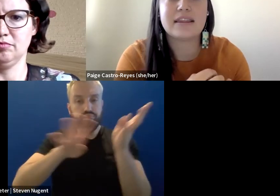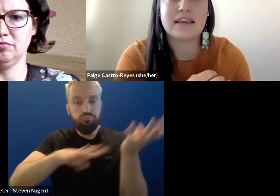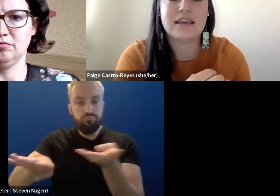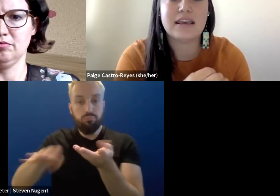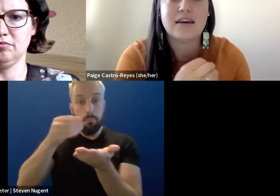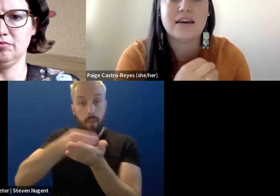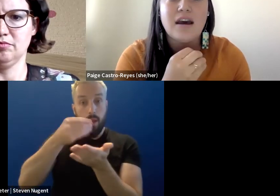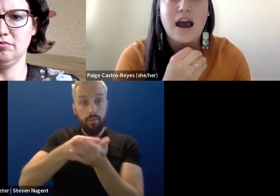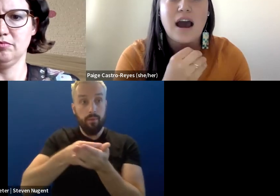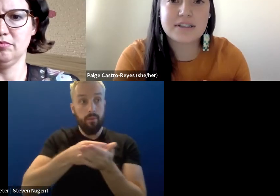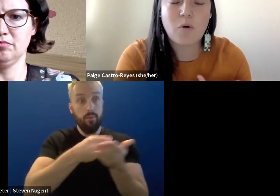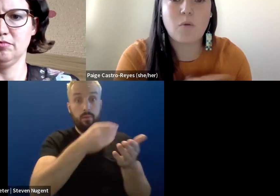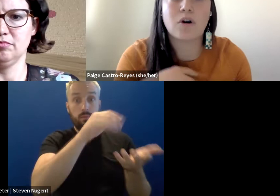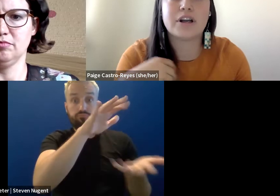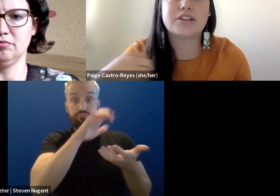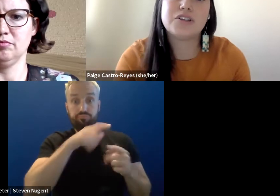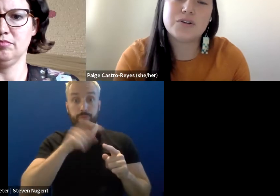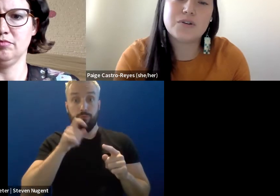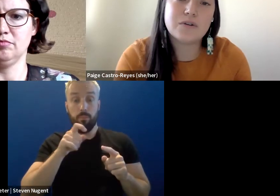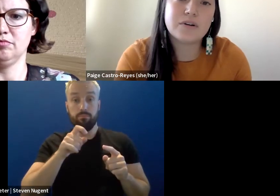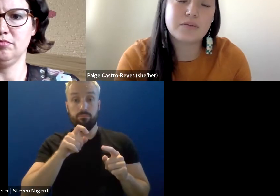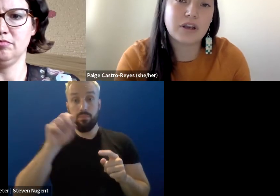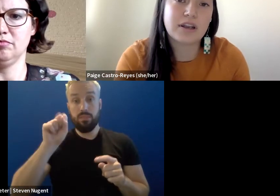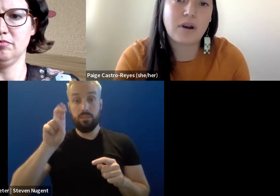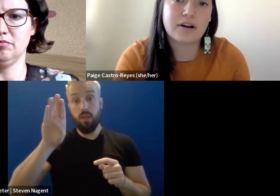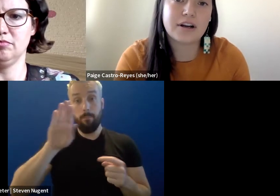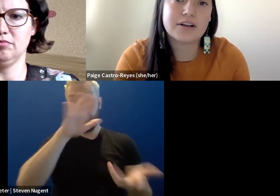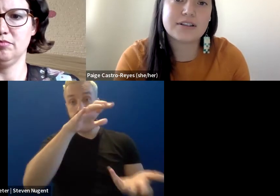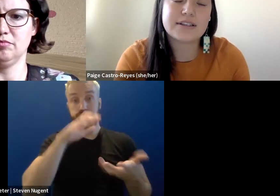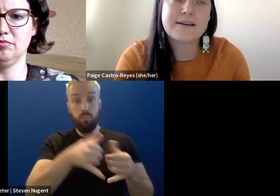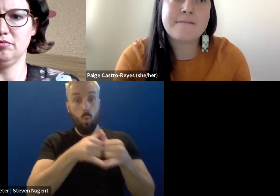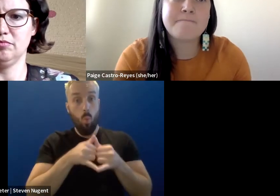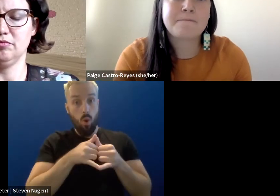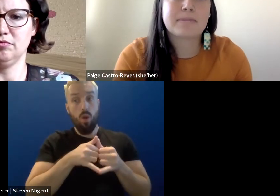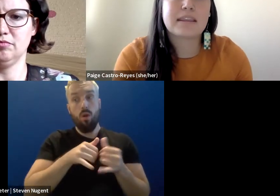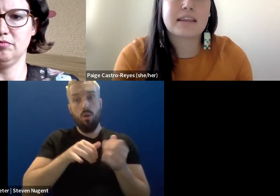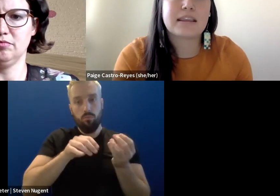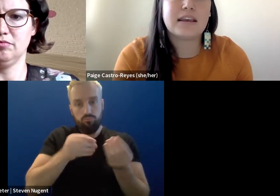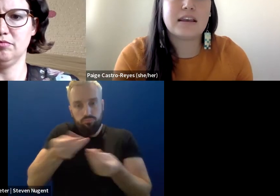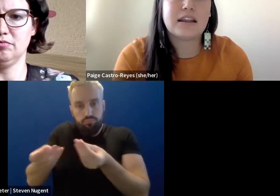from our subaward to community partners.